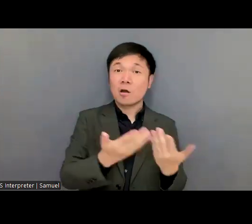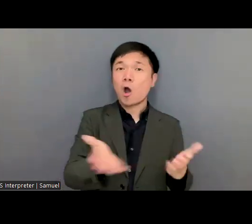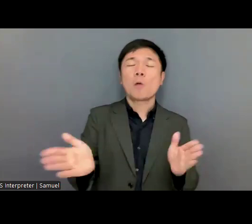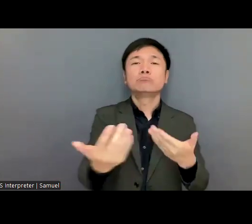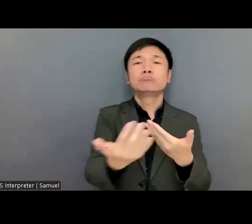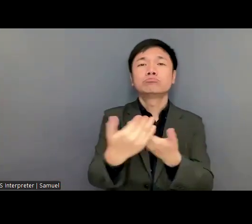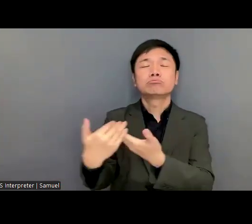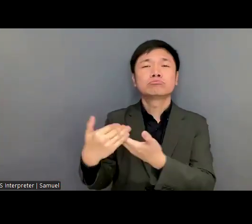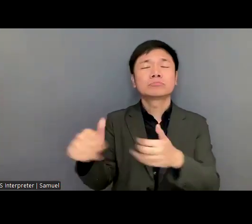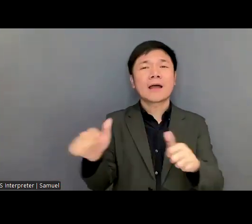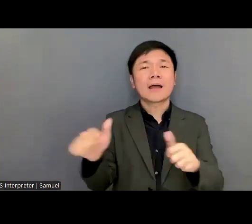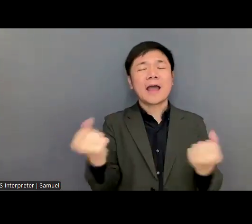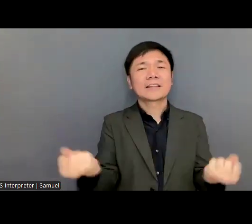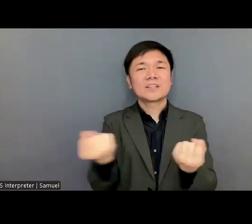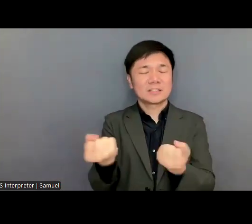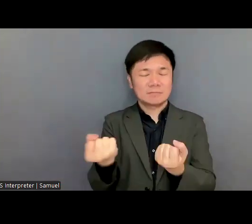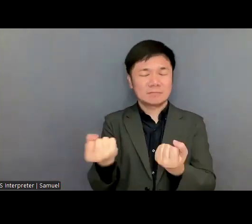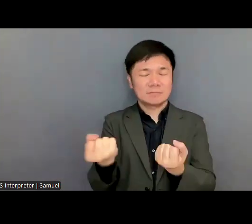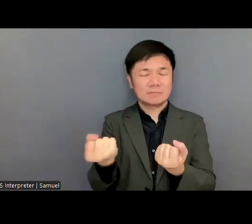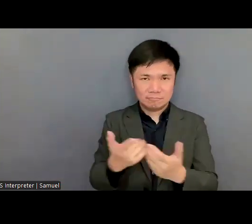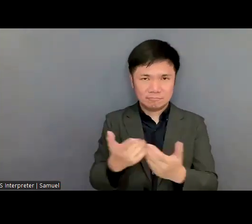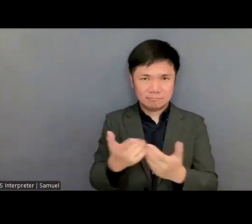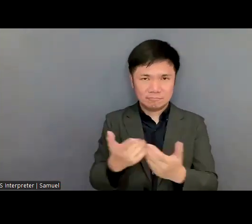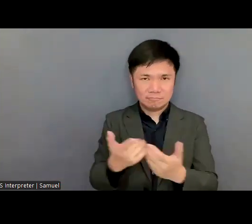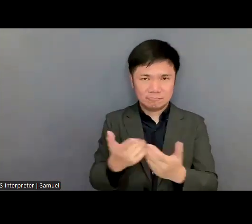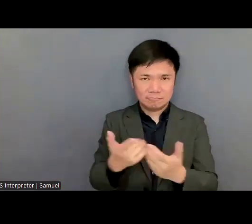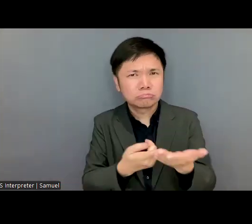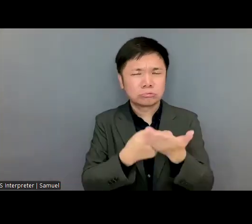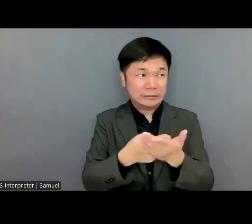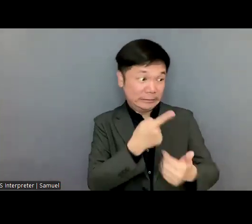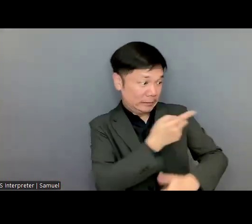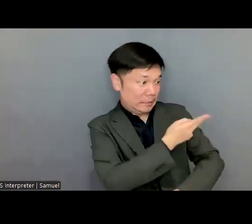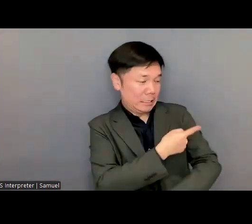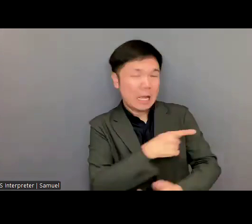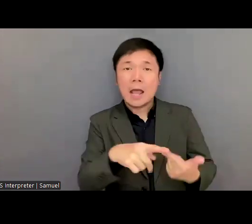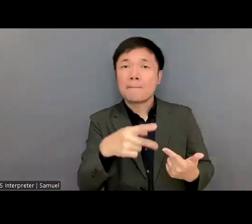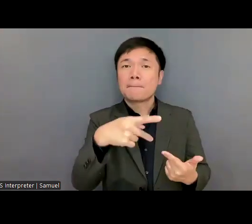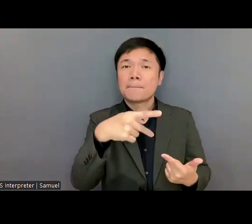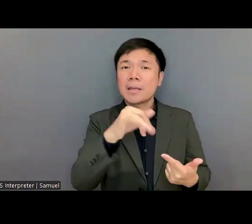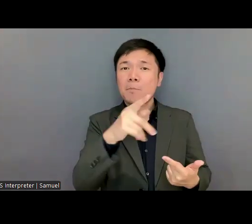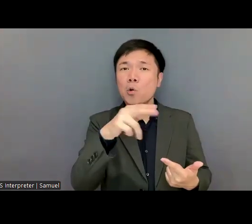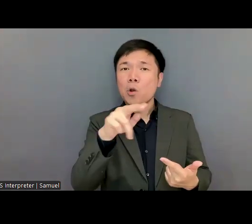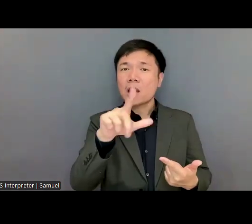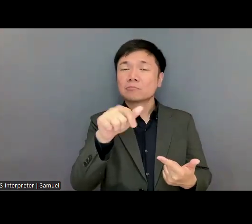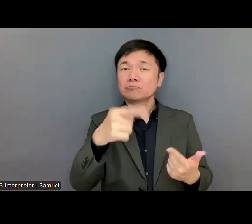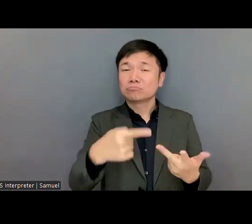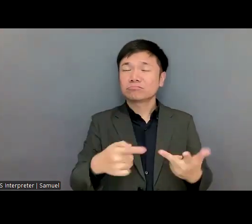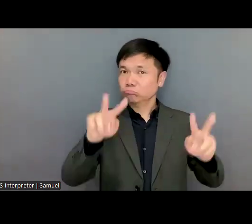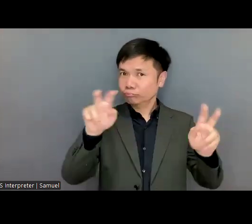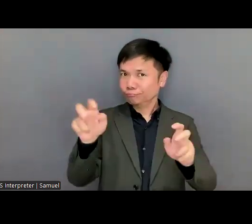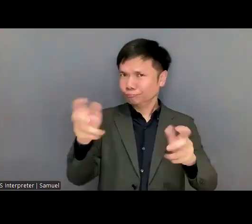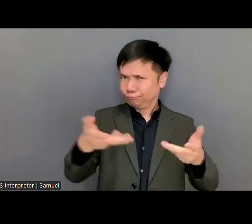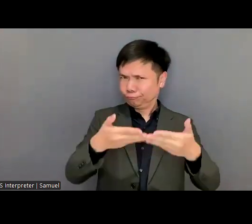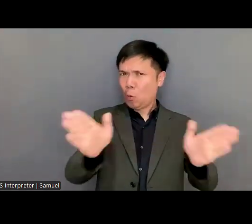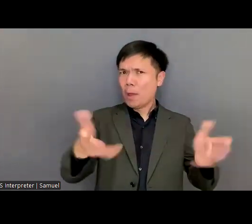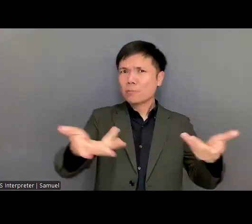to discuss all about these issues that Pratima, Ipul, and Olga discussed today, in order to have maybe some